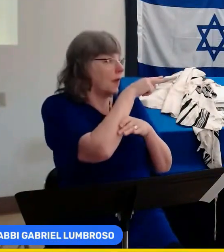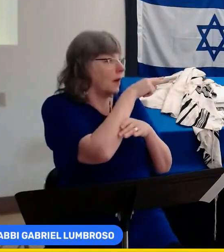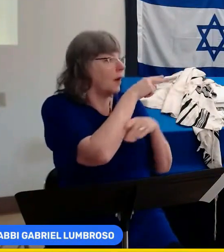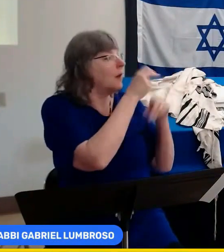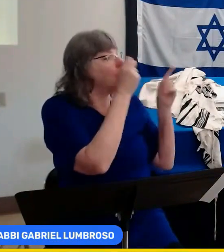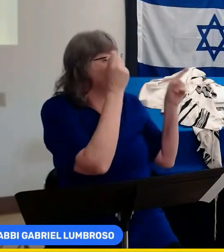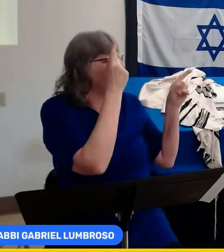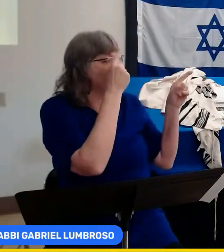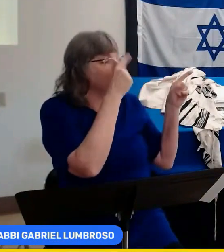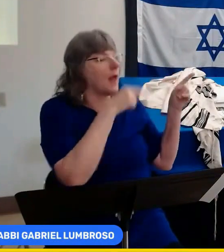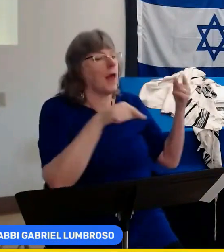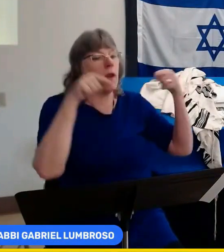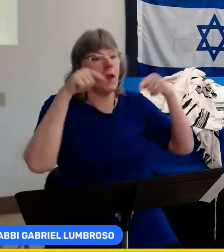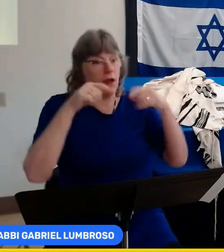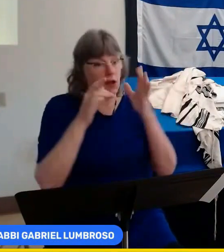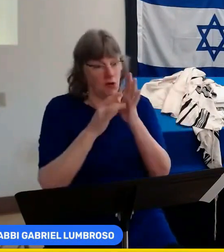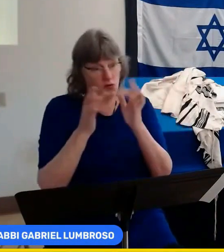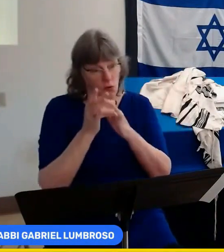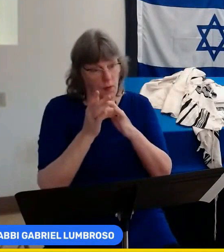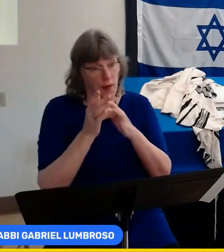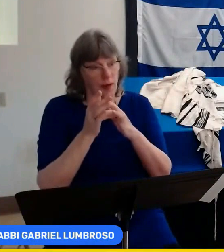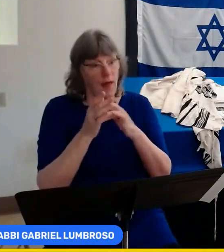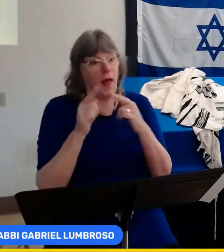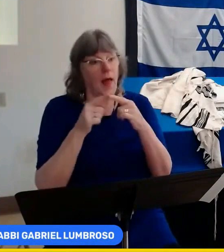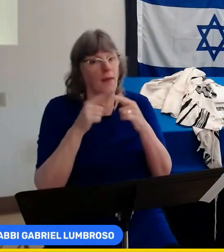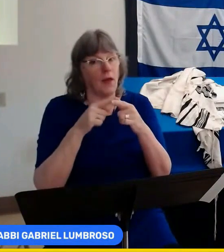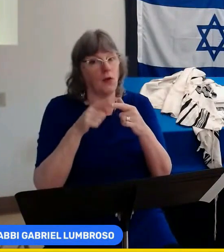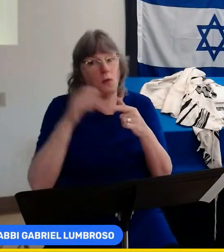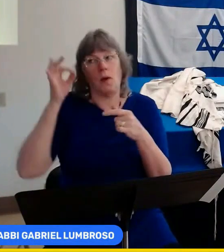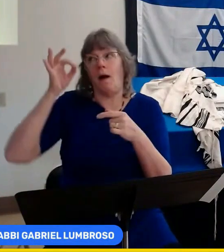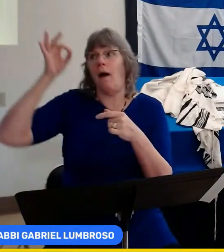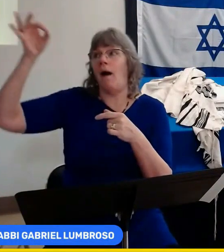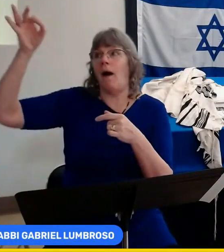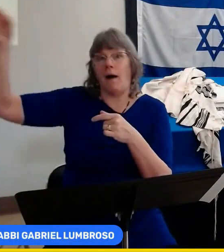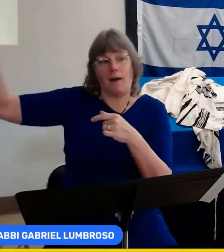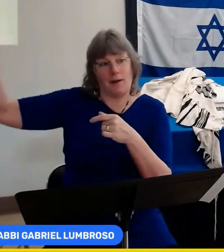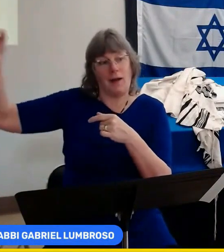see soon. Maybe later.